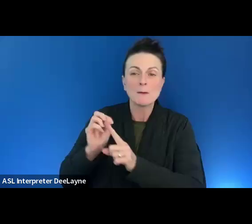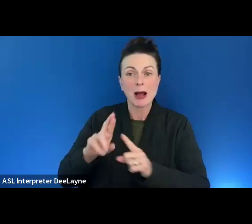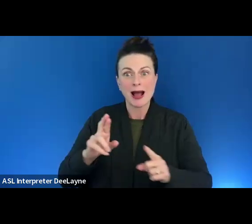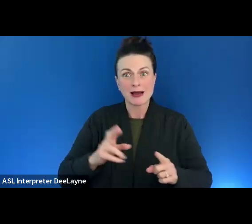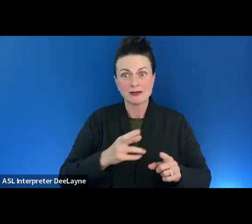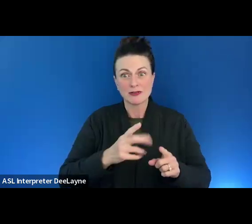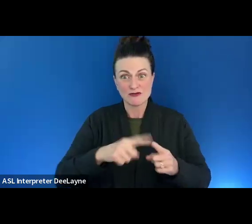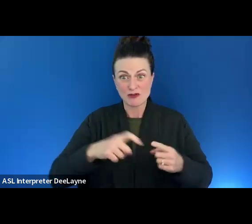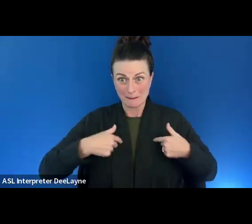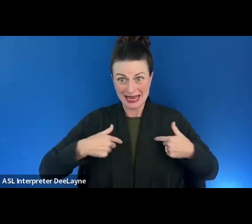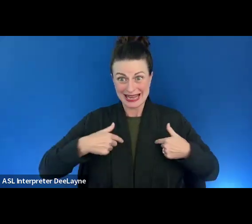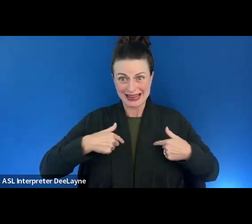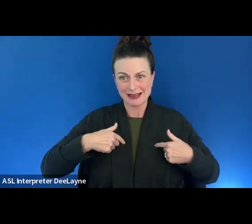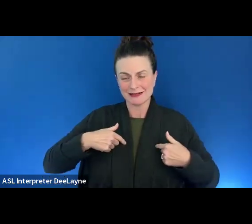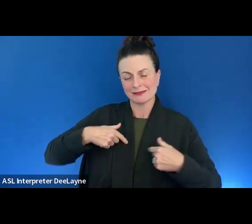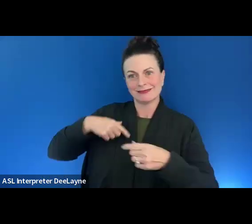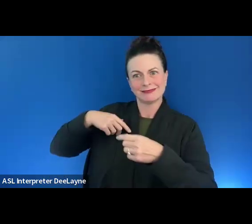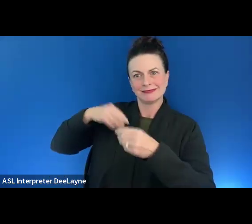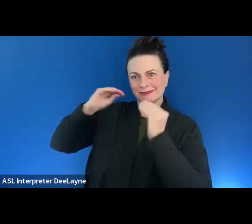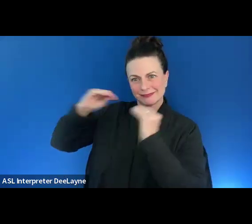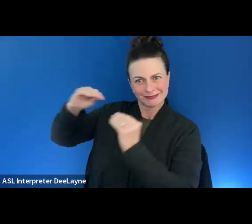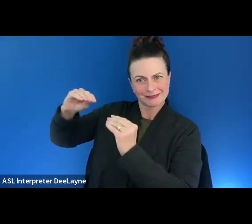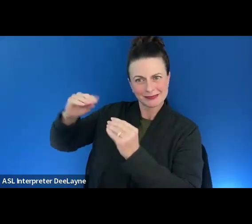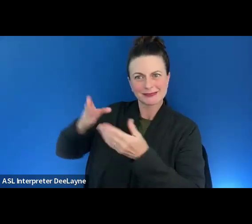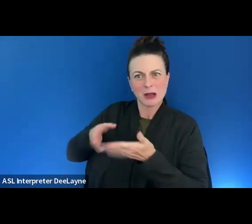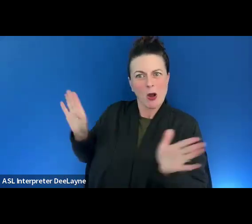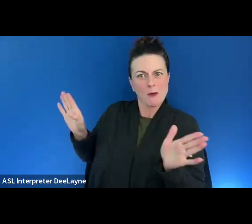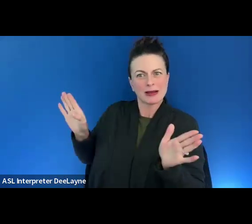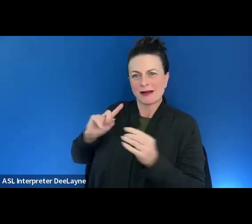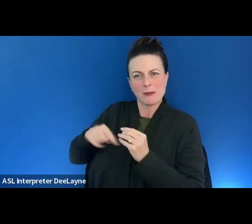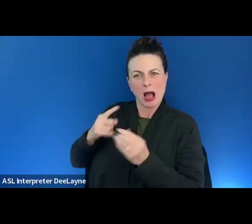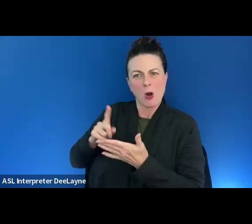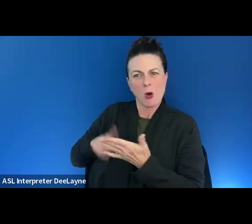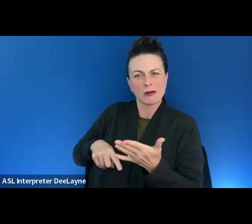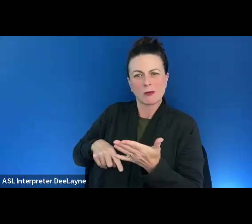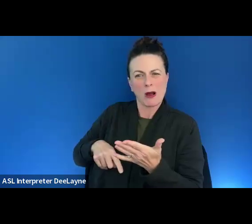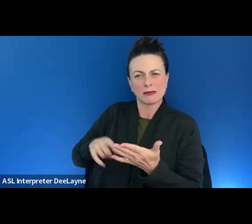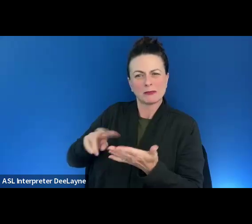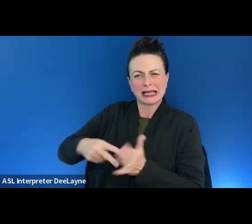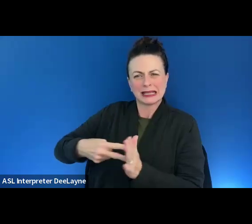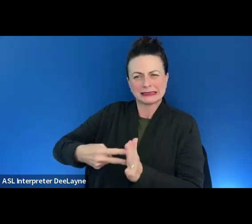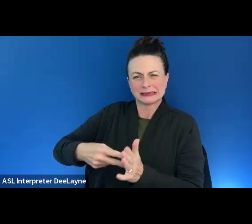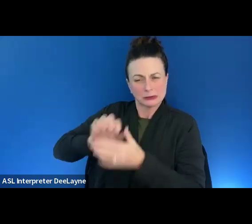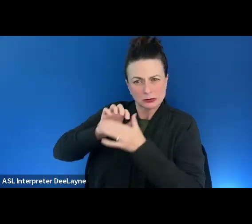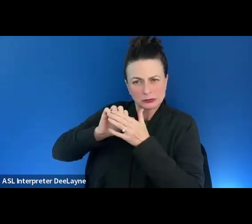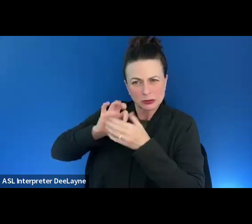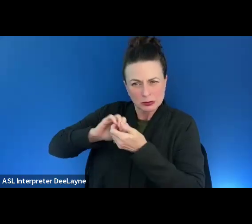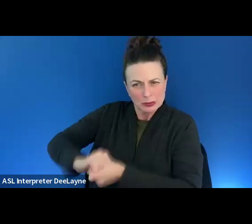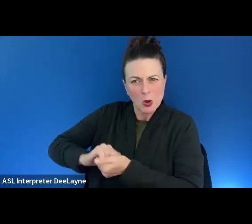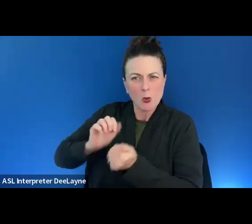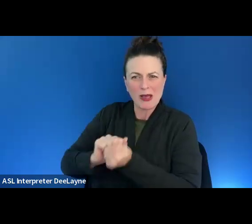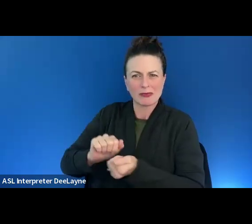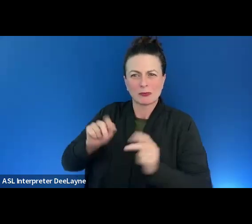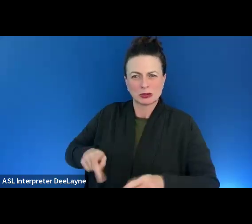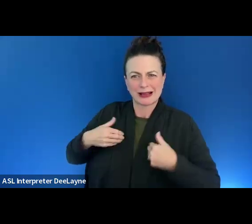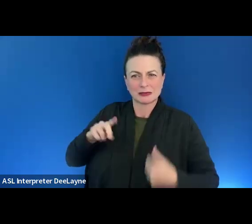received from me some guidance and some openness on what it is to work with a person with a disability. So it really became a learning process